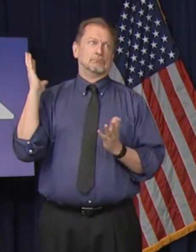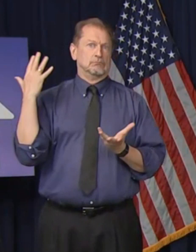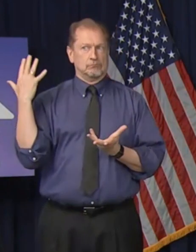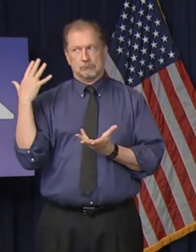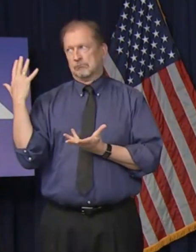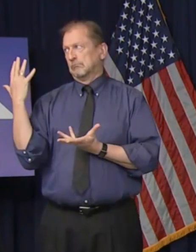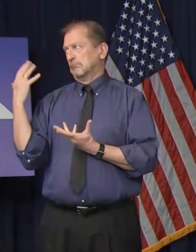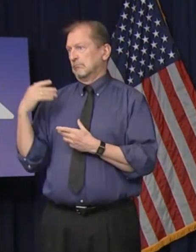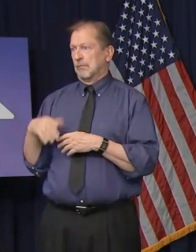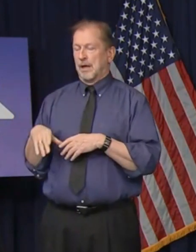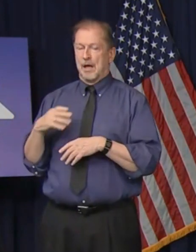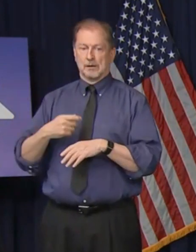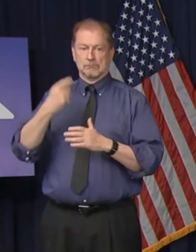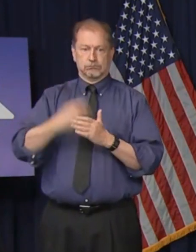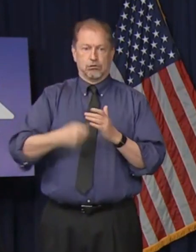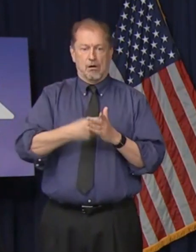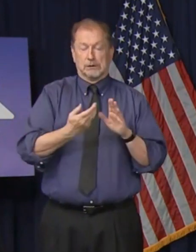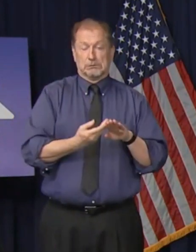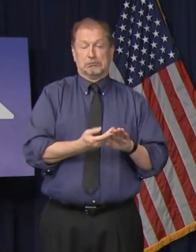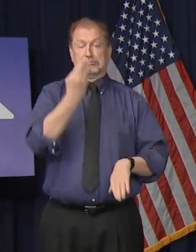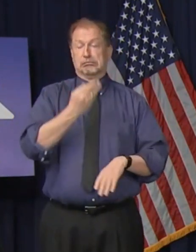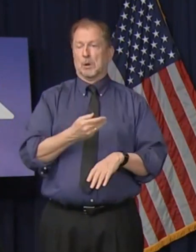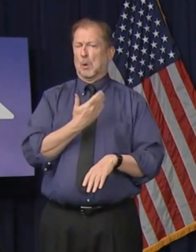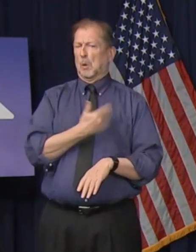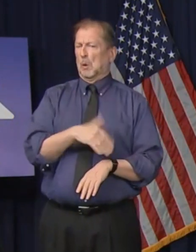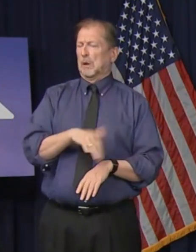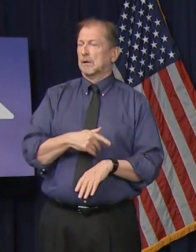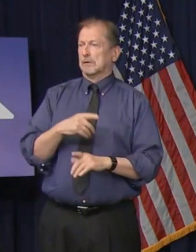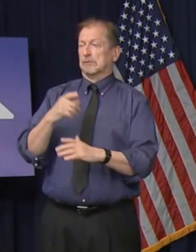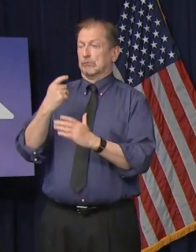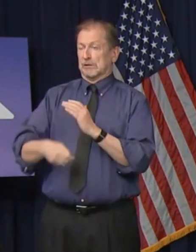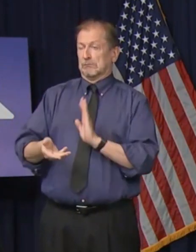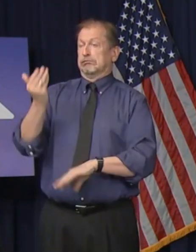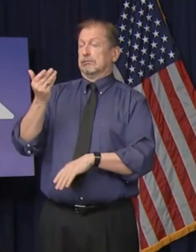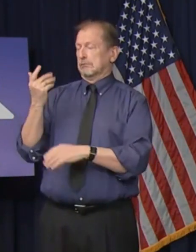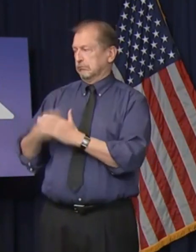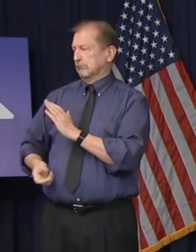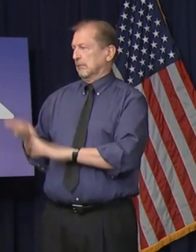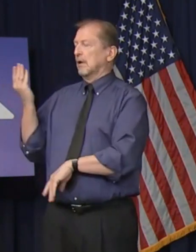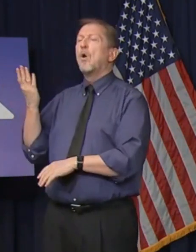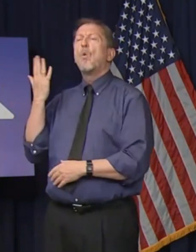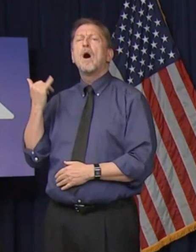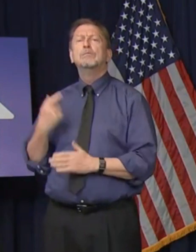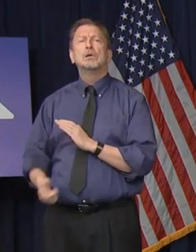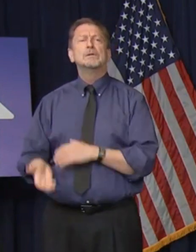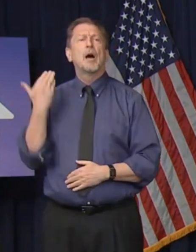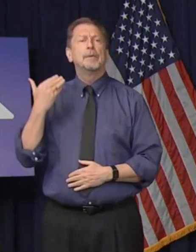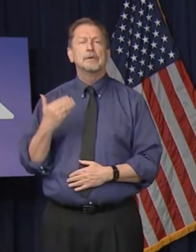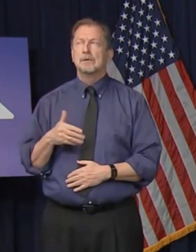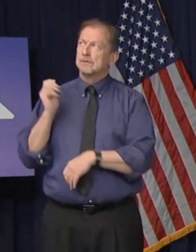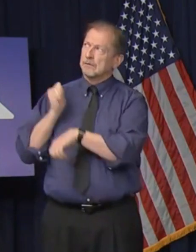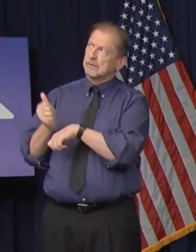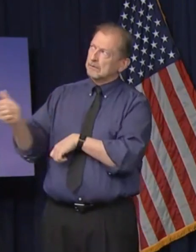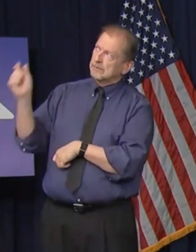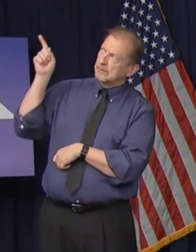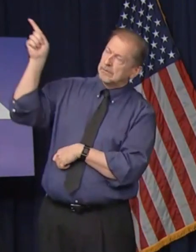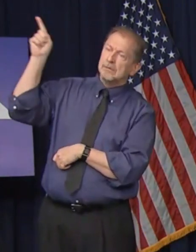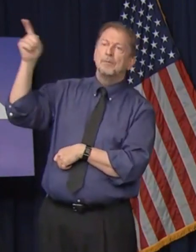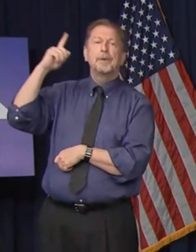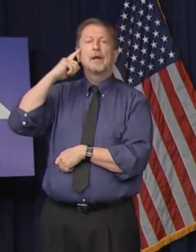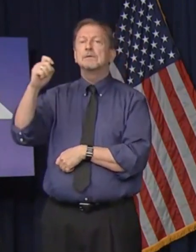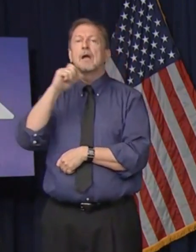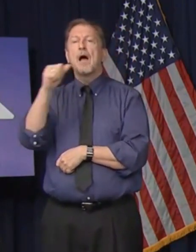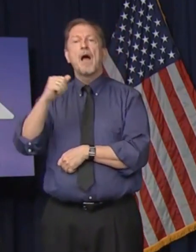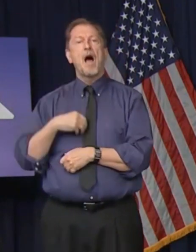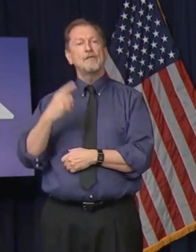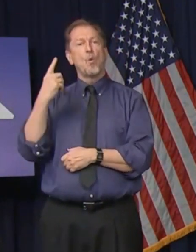at prices that are being driven up by the competition that was fomented by the lack of organization